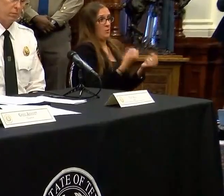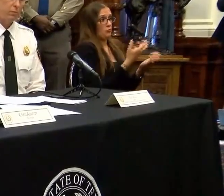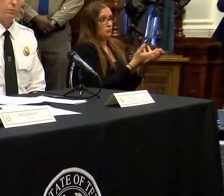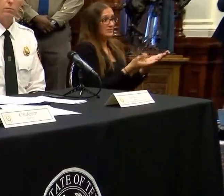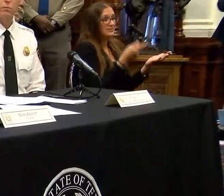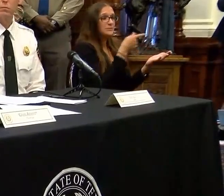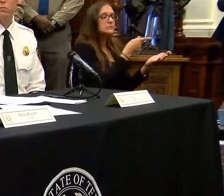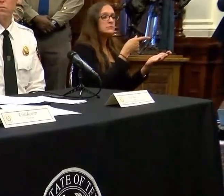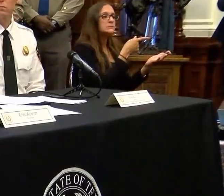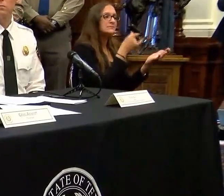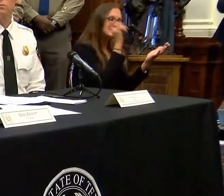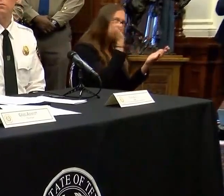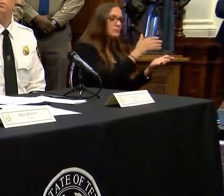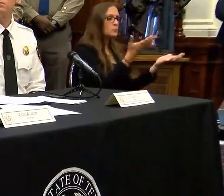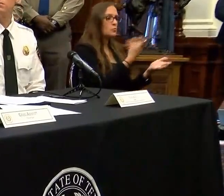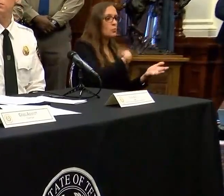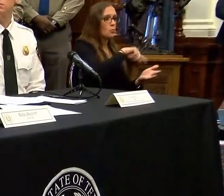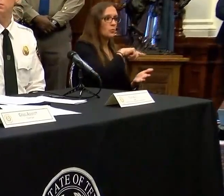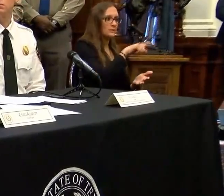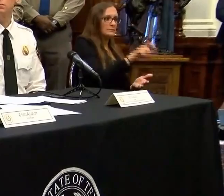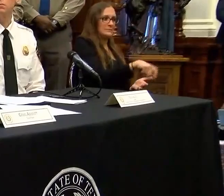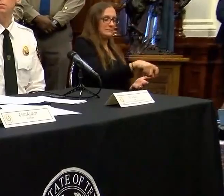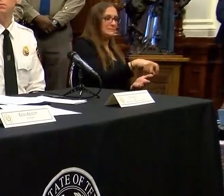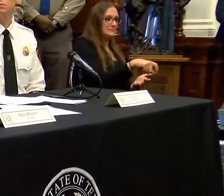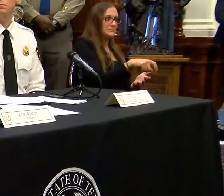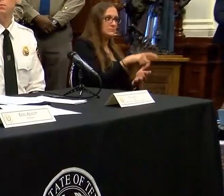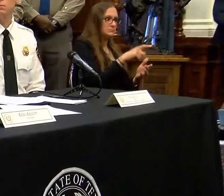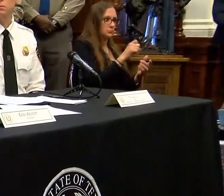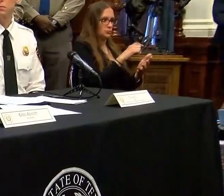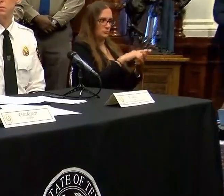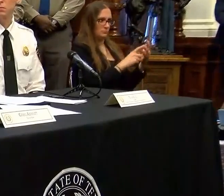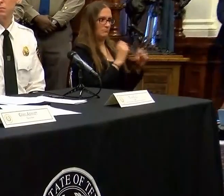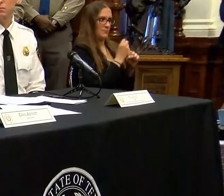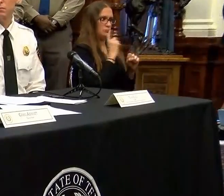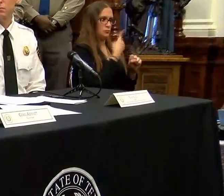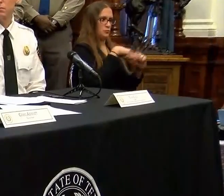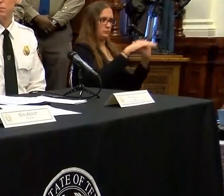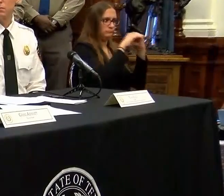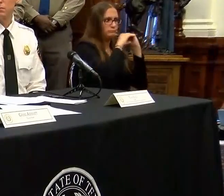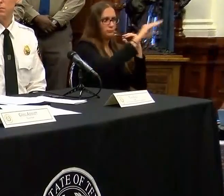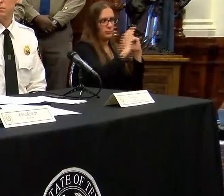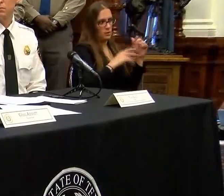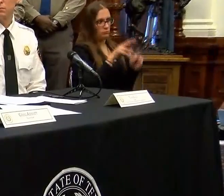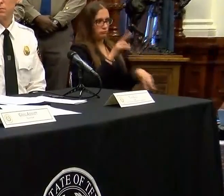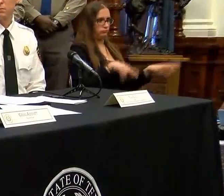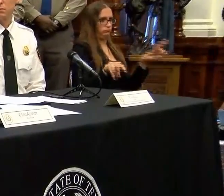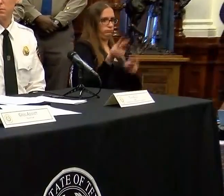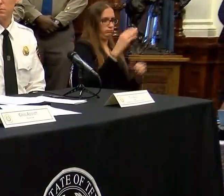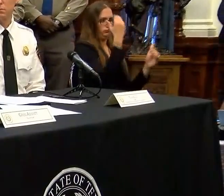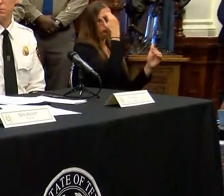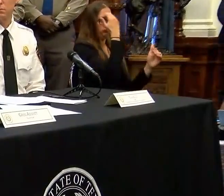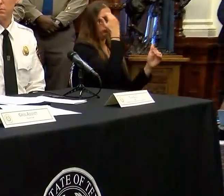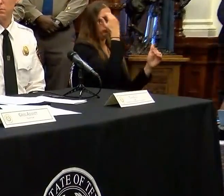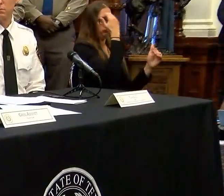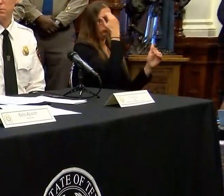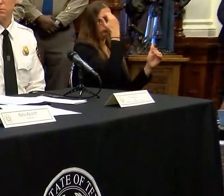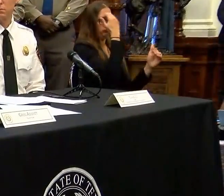resources is what we need in order to maintain our surveillance at a public health